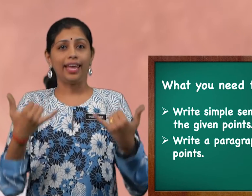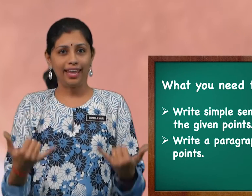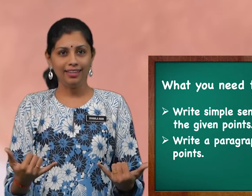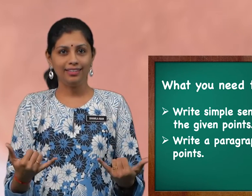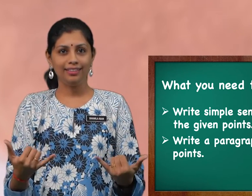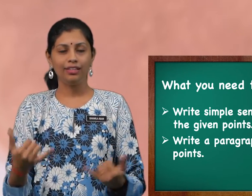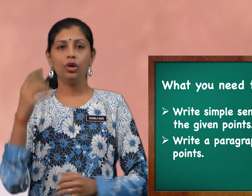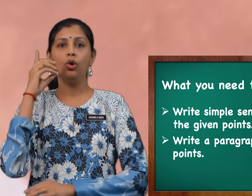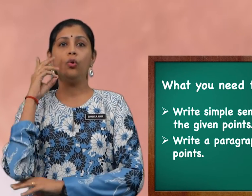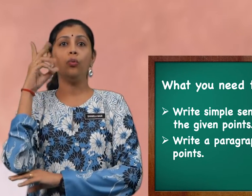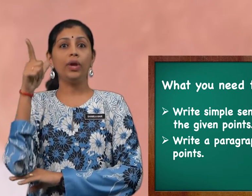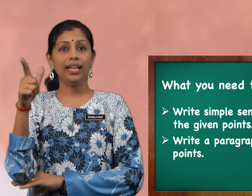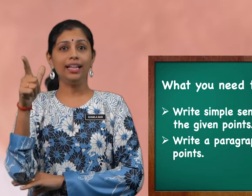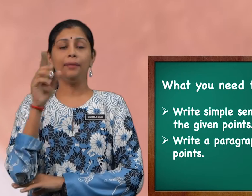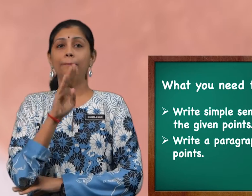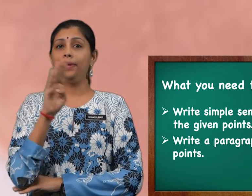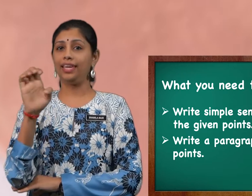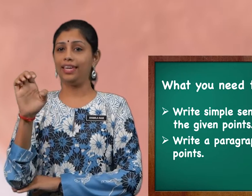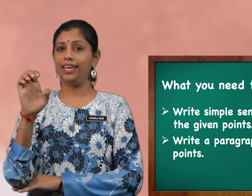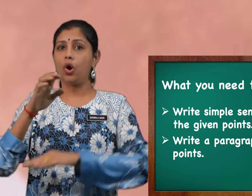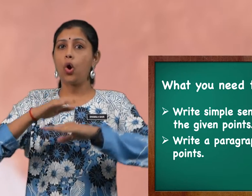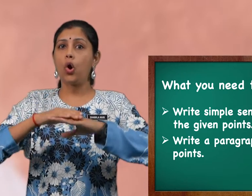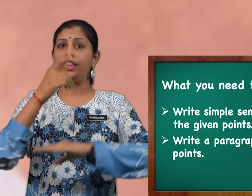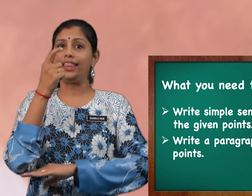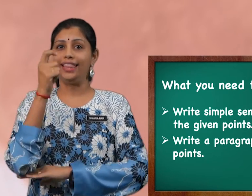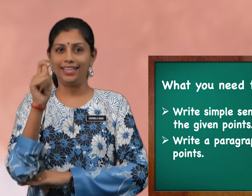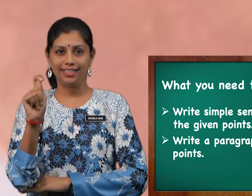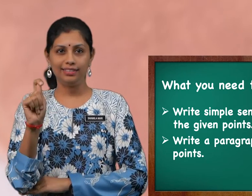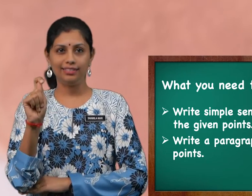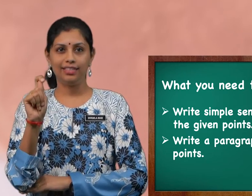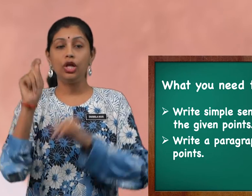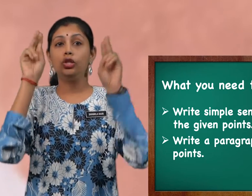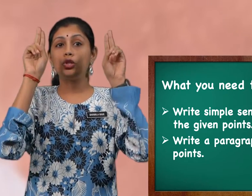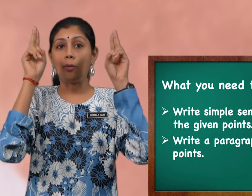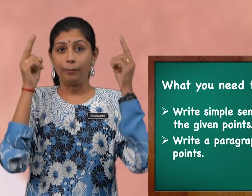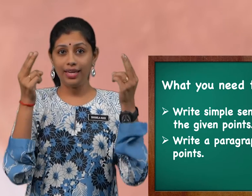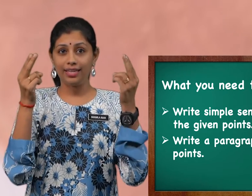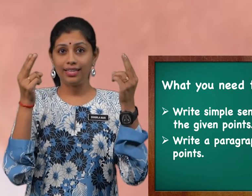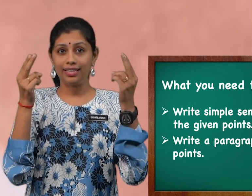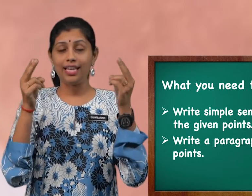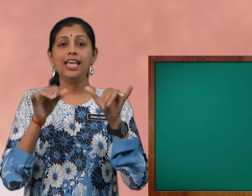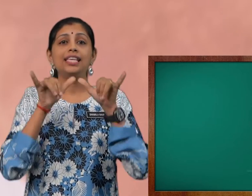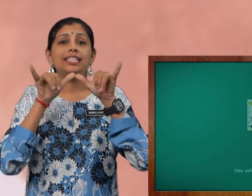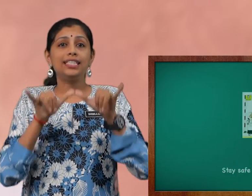today will be on the topic